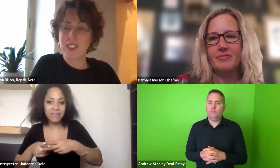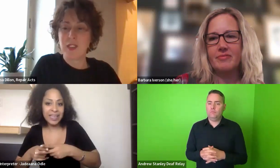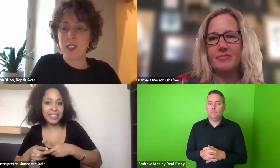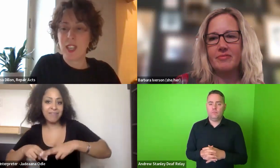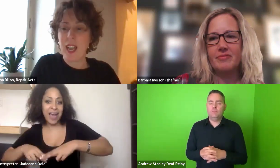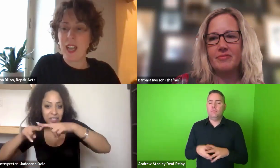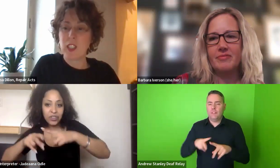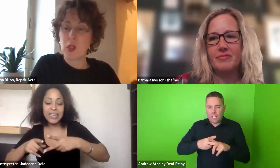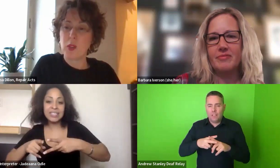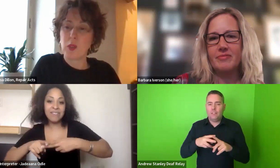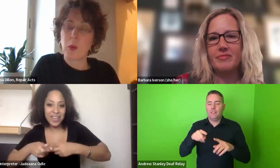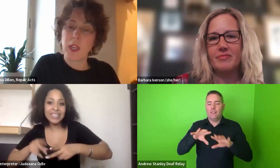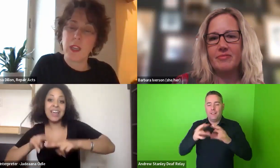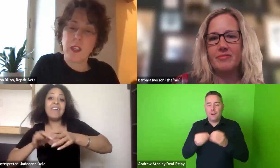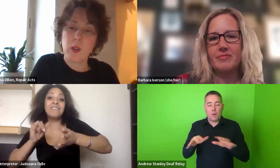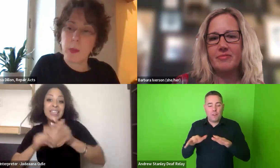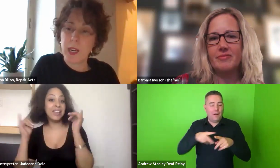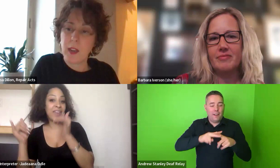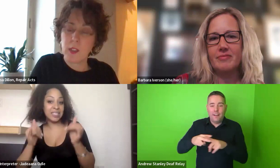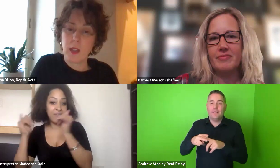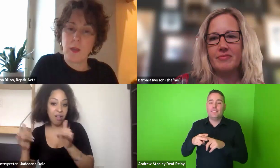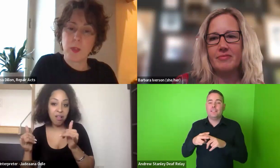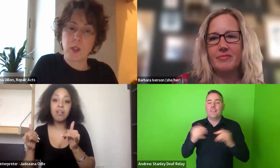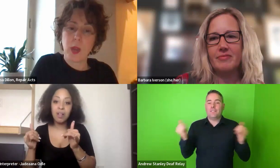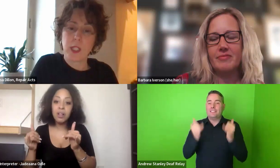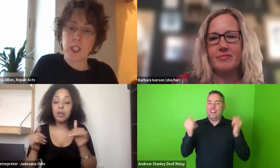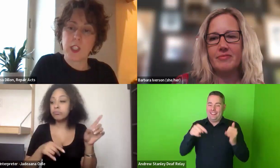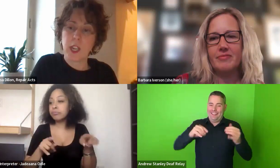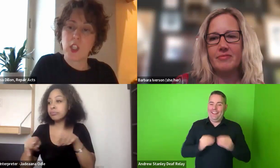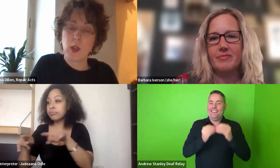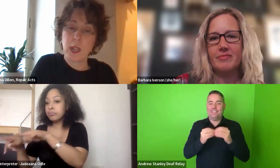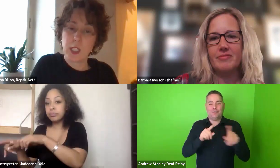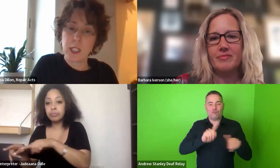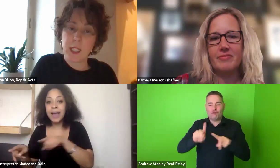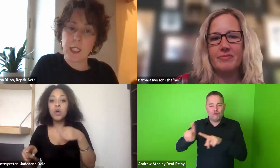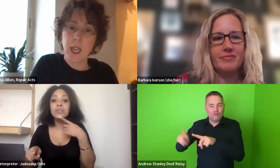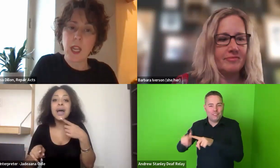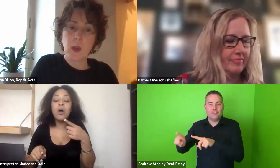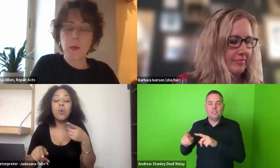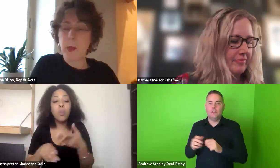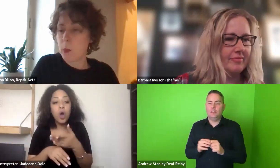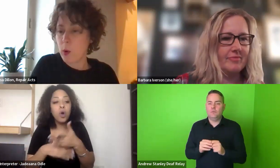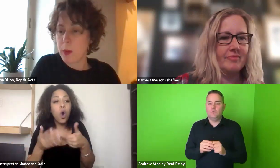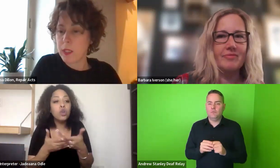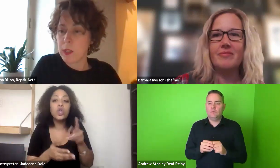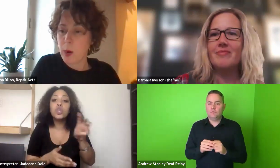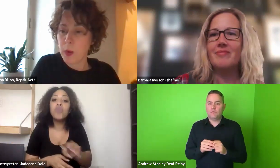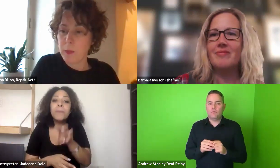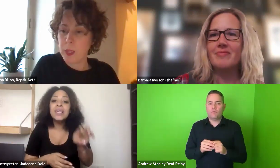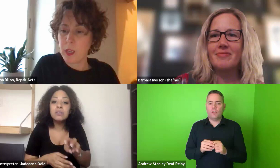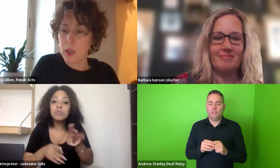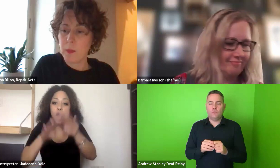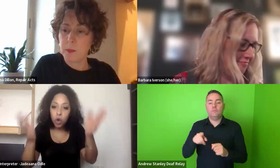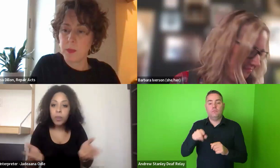Fest Festival, and those who are working on a European level to actually change law and legislation. So I can pick up more about this,